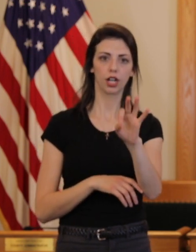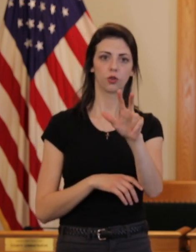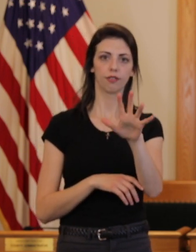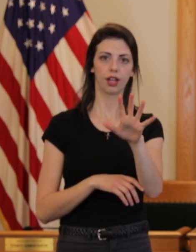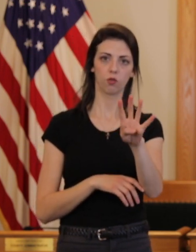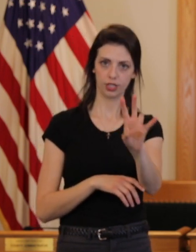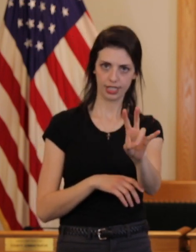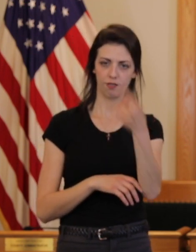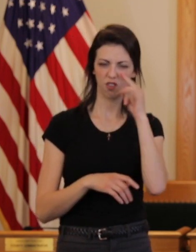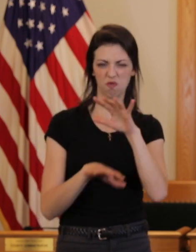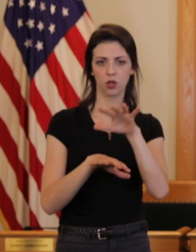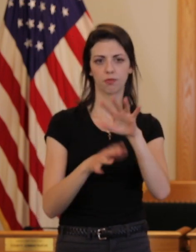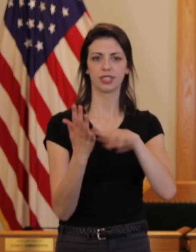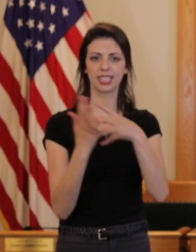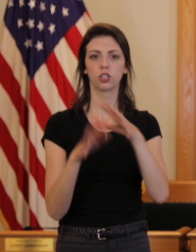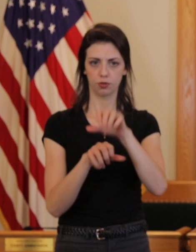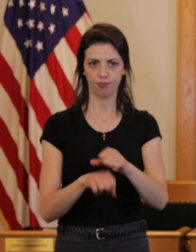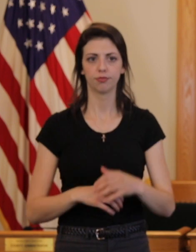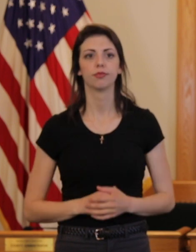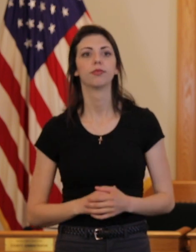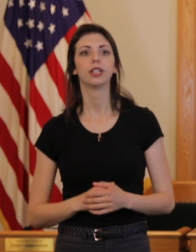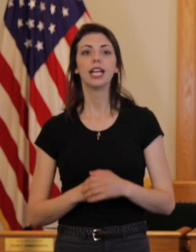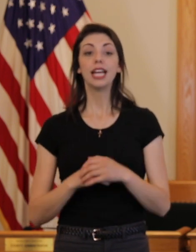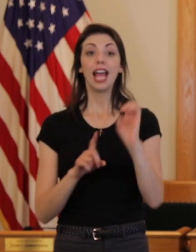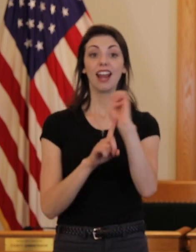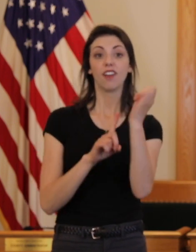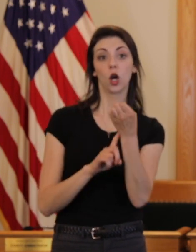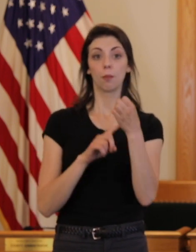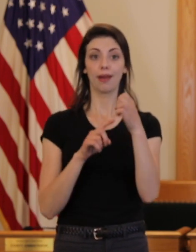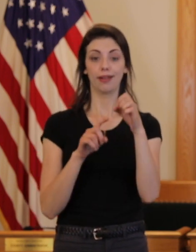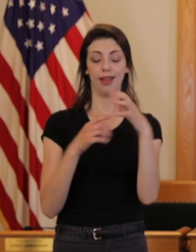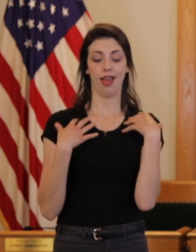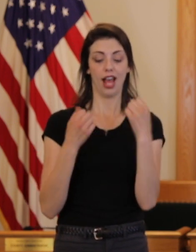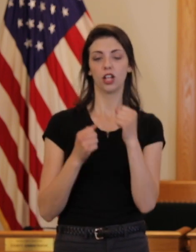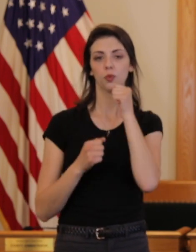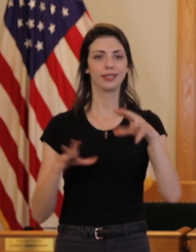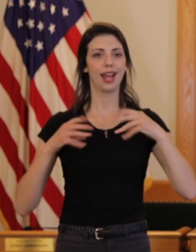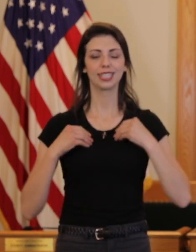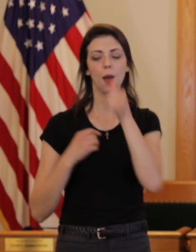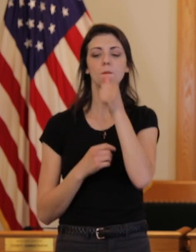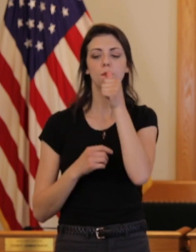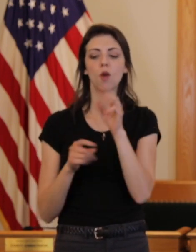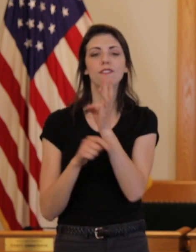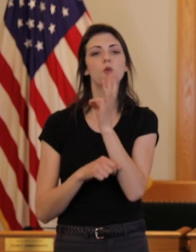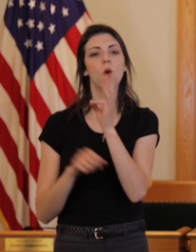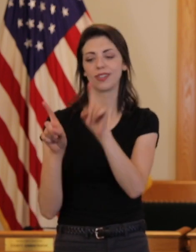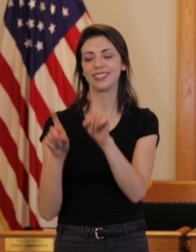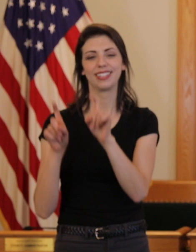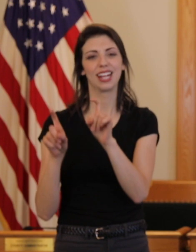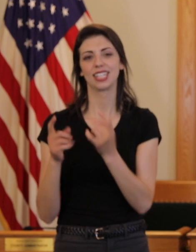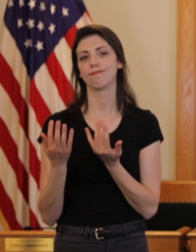315-349-3547 to schedule. Environmental Health will not accept private water testing until further notice. Other walk-in services